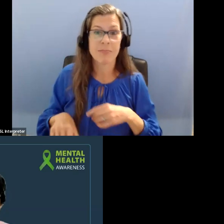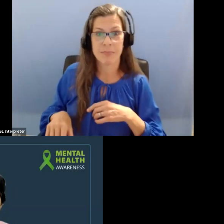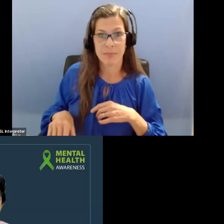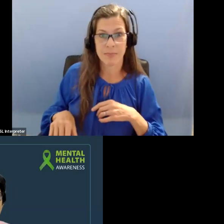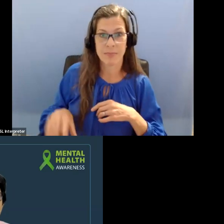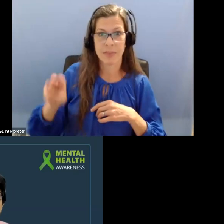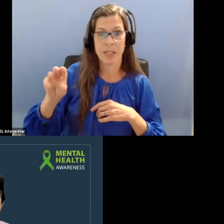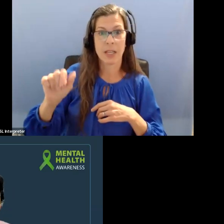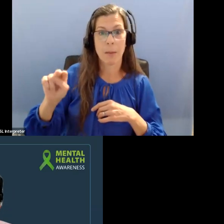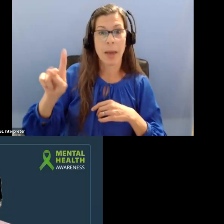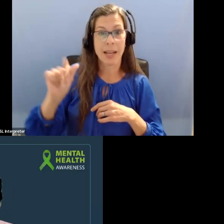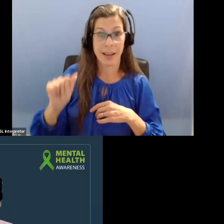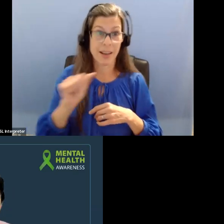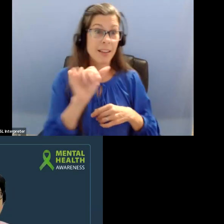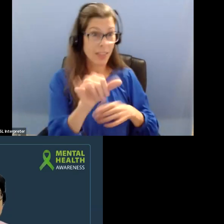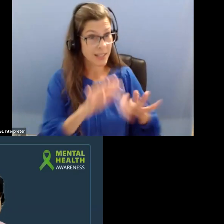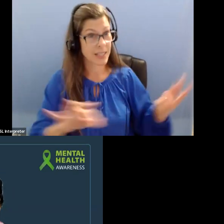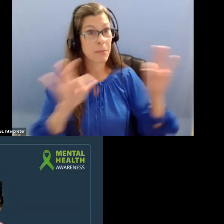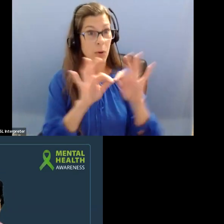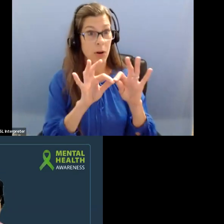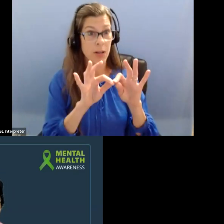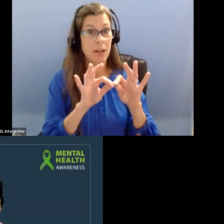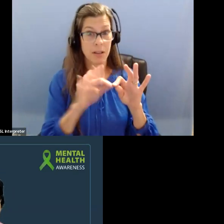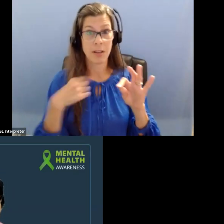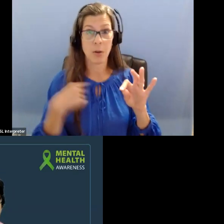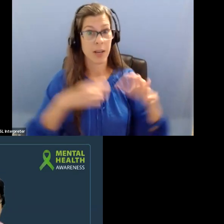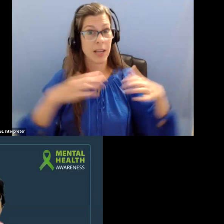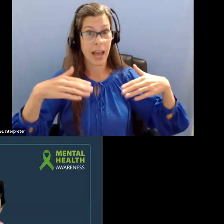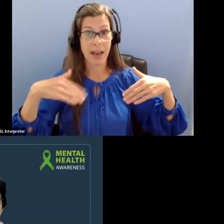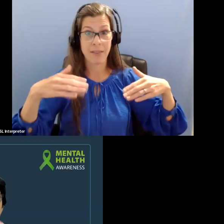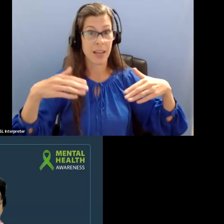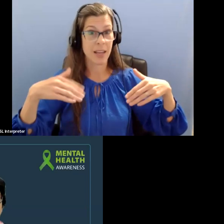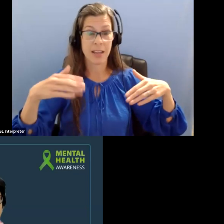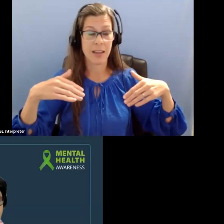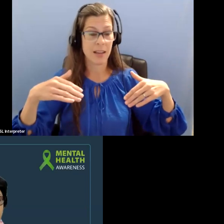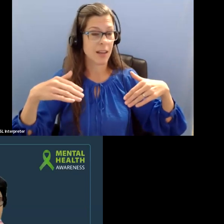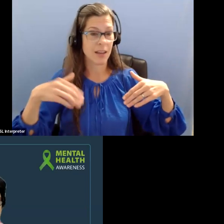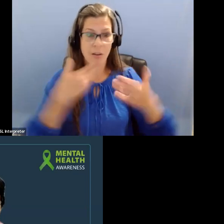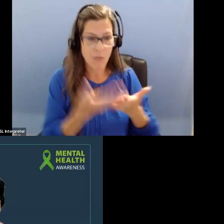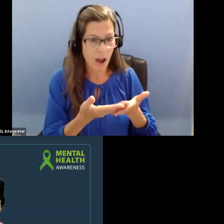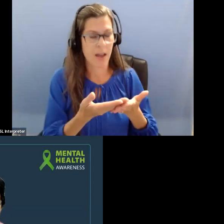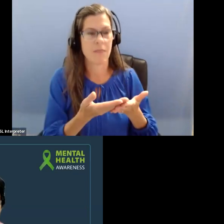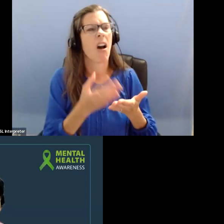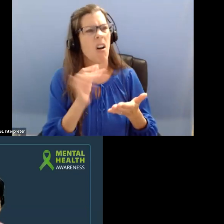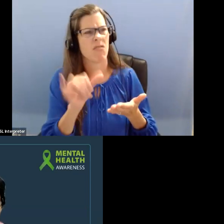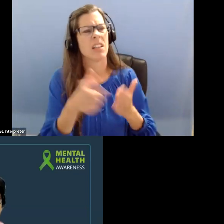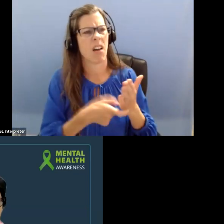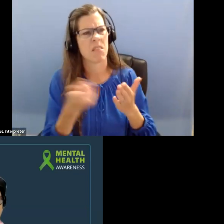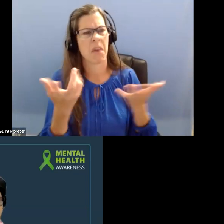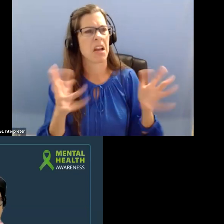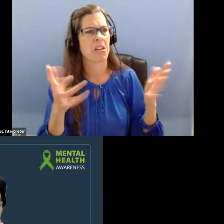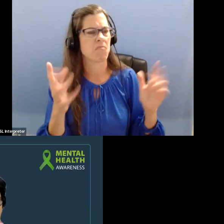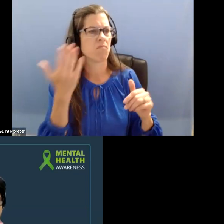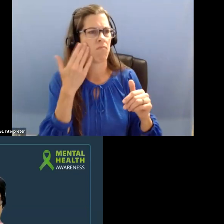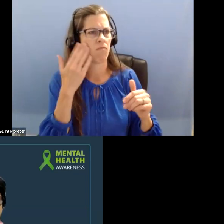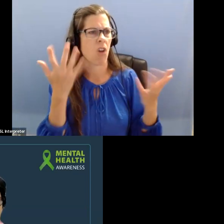to state that because we haven't reached the time in our culture where these things come automatically. This is still something we're incorporating in our